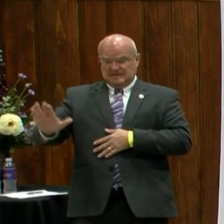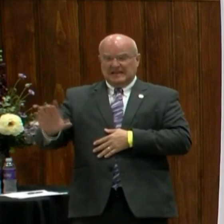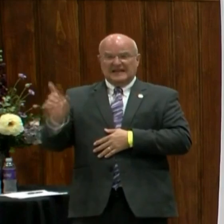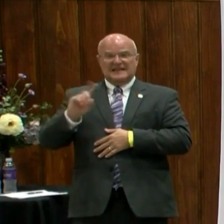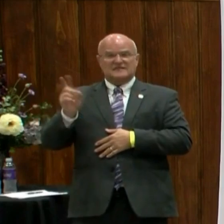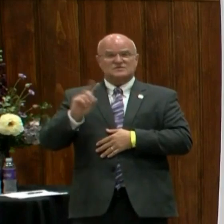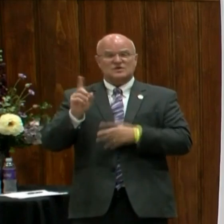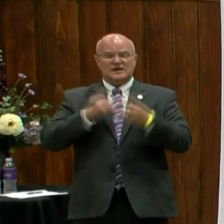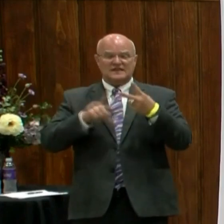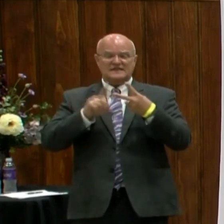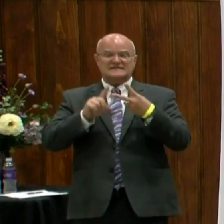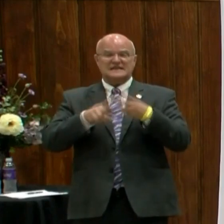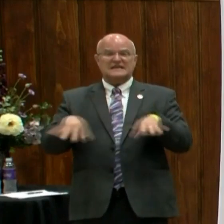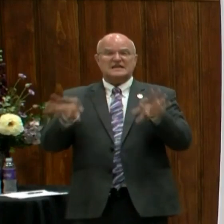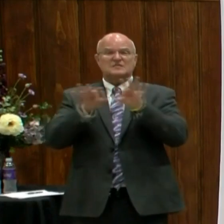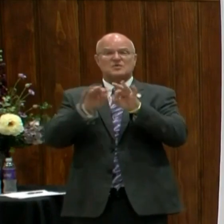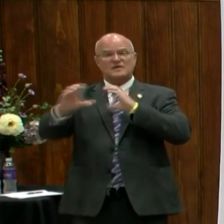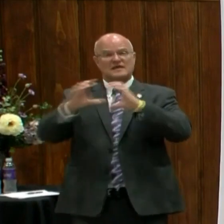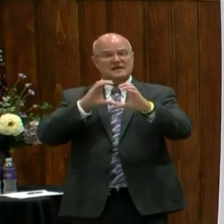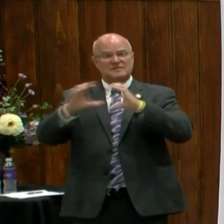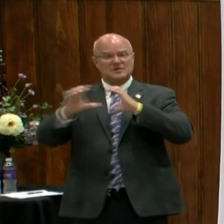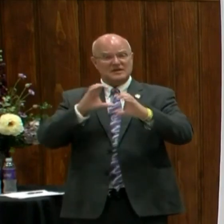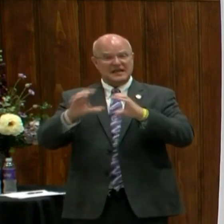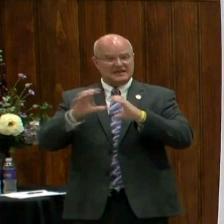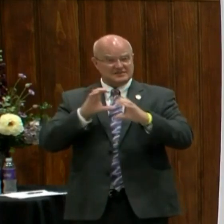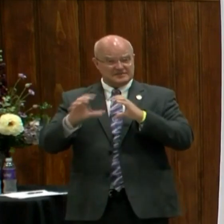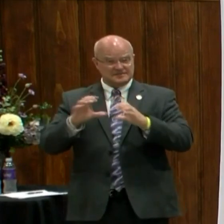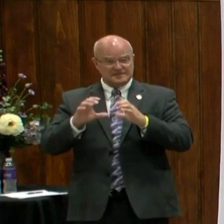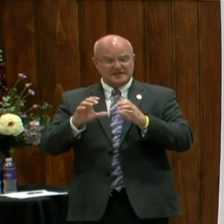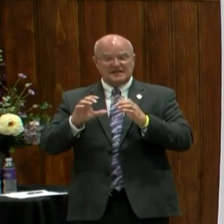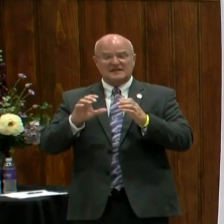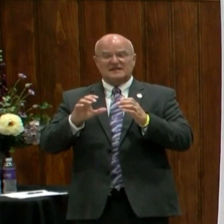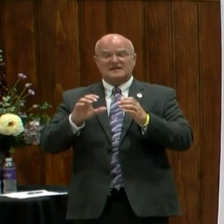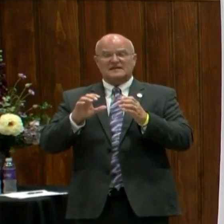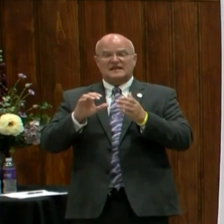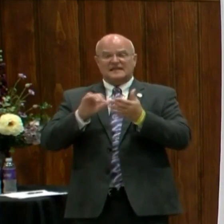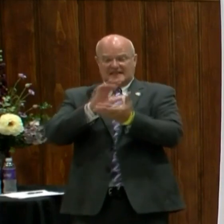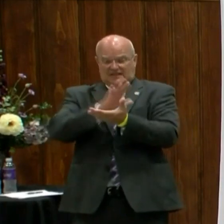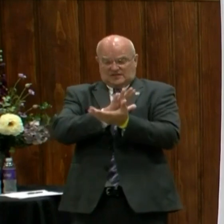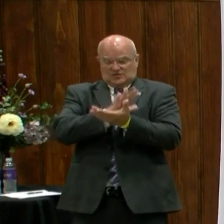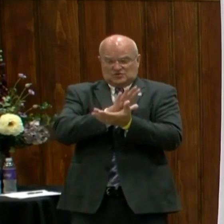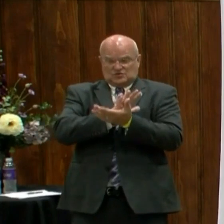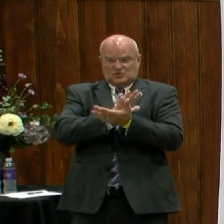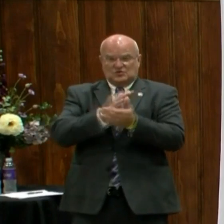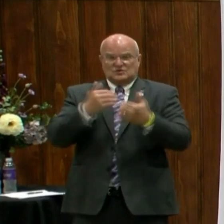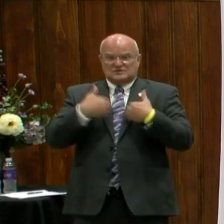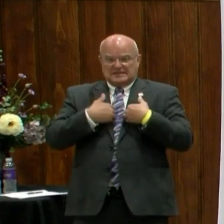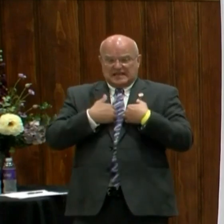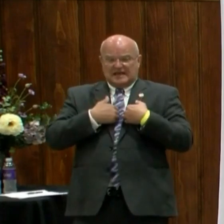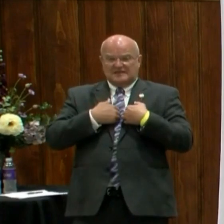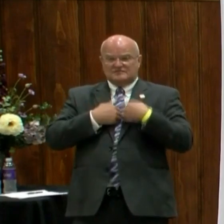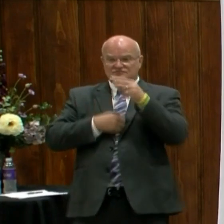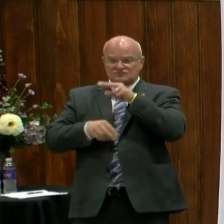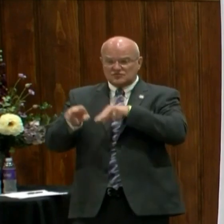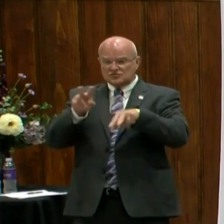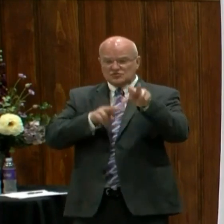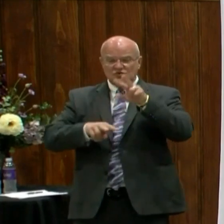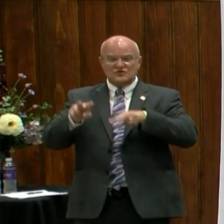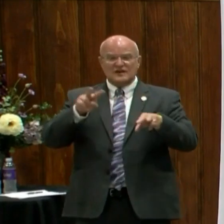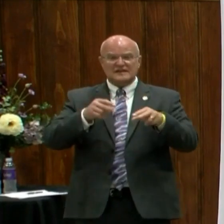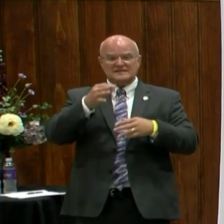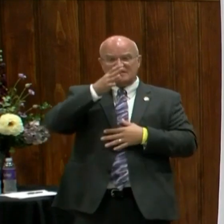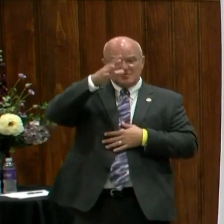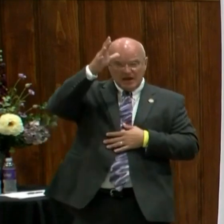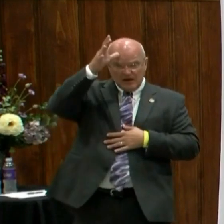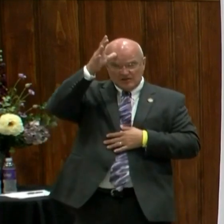the second important part of the communication is. The schools have taken their own surveys of